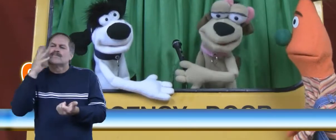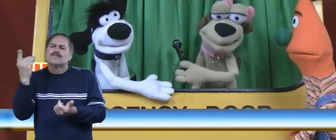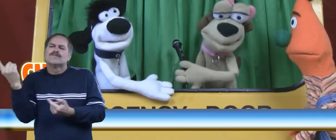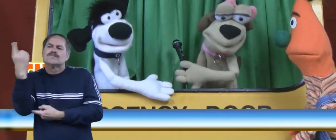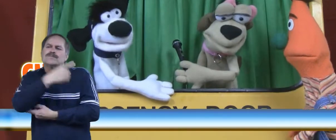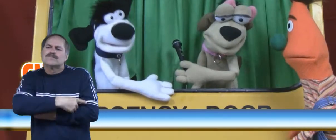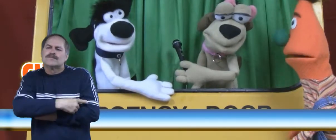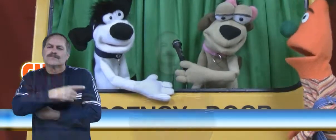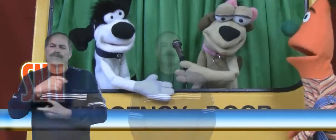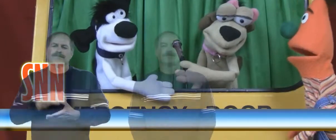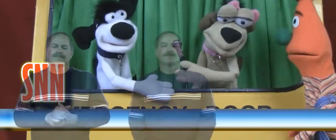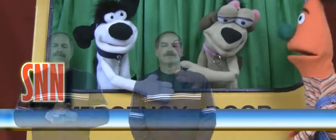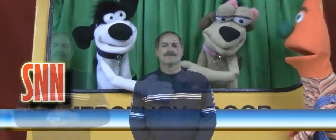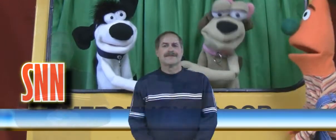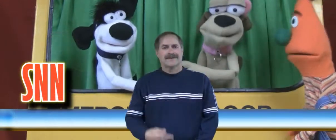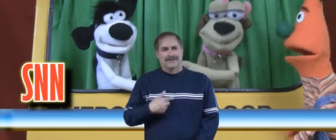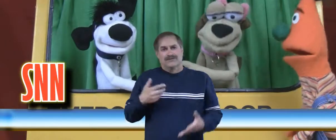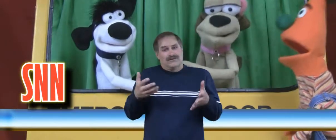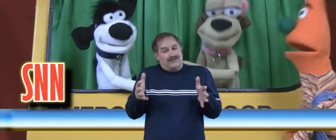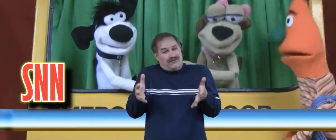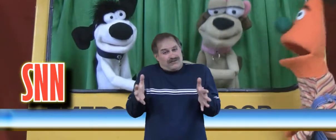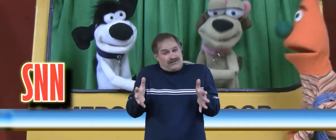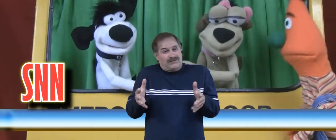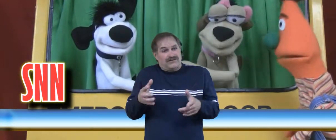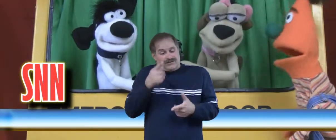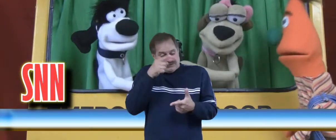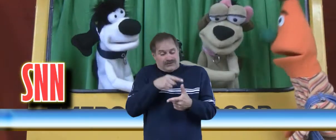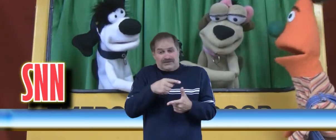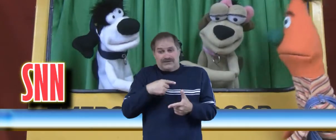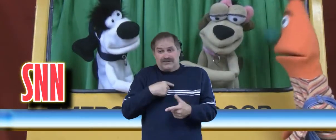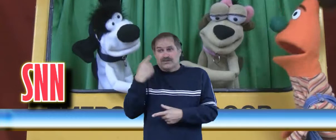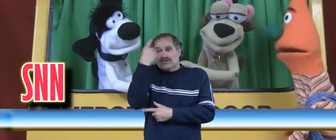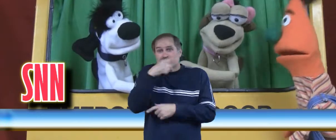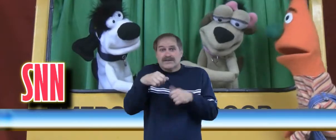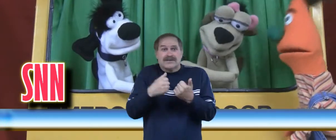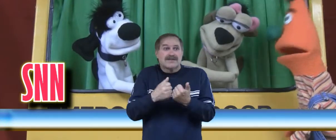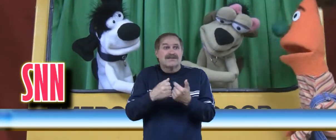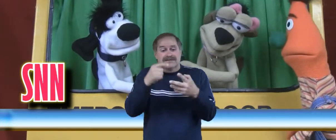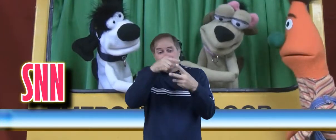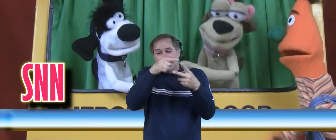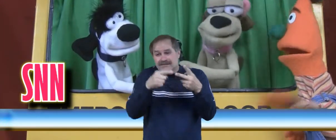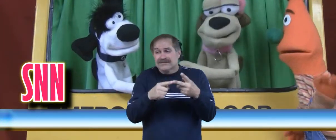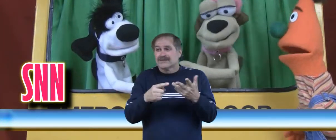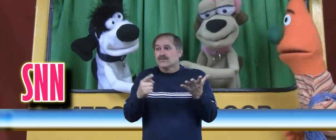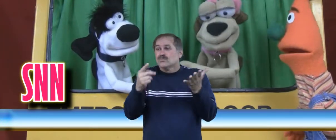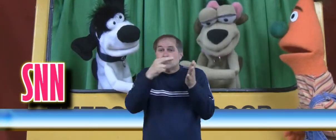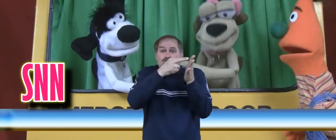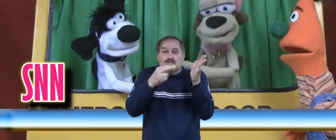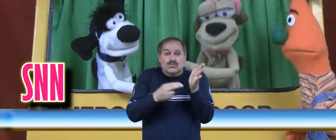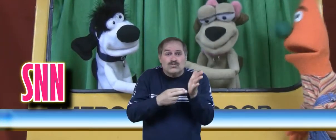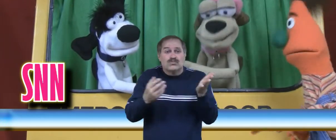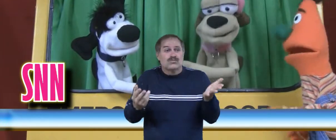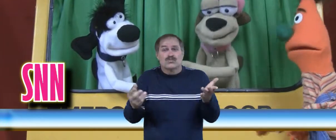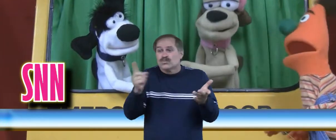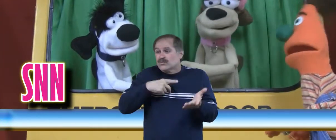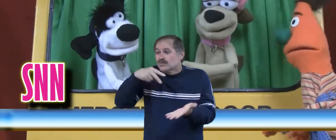go? I was nervous at first because I was wondering about a lot of things, like what are the